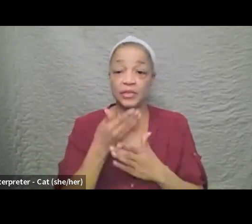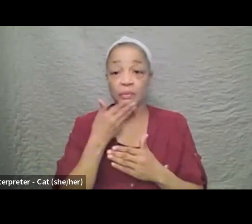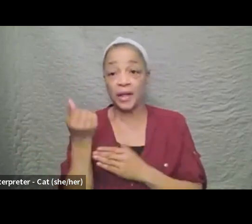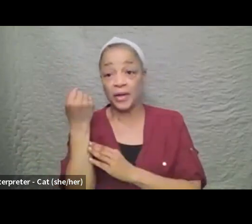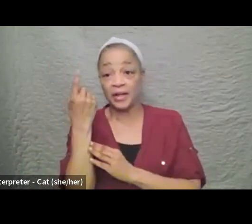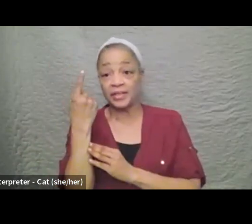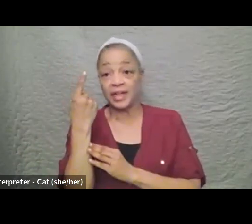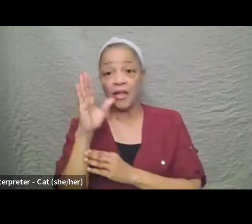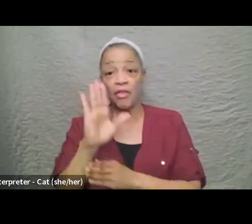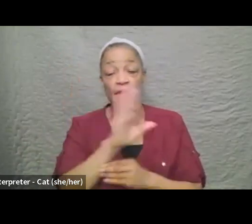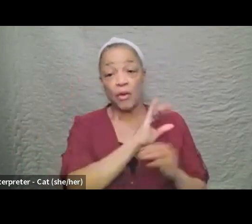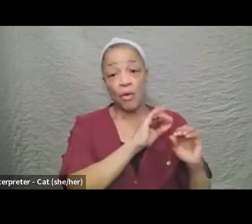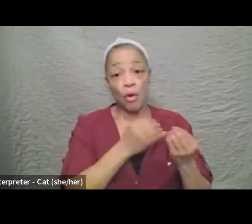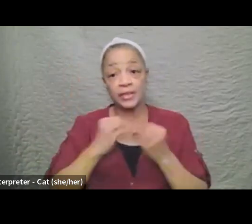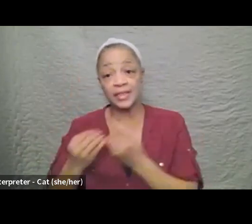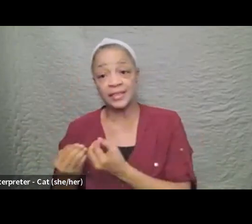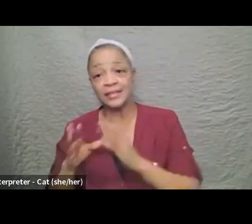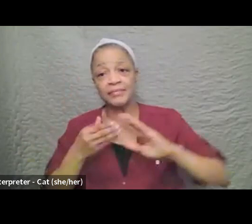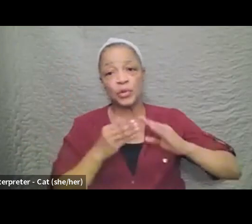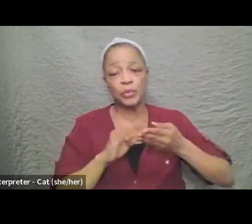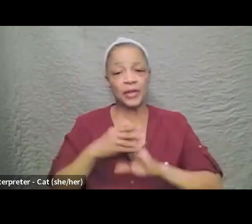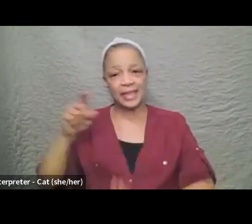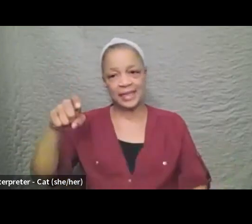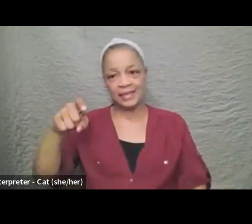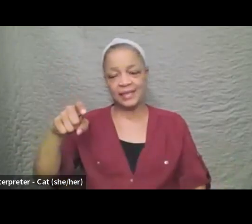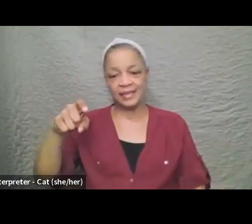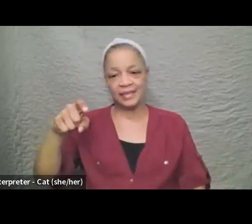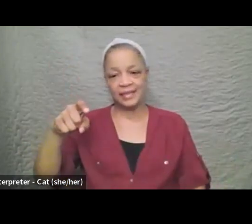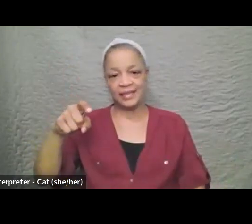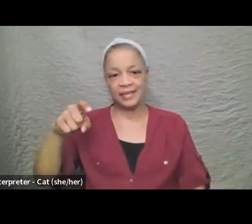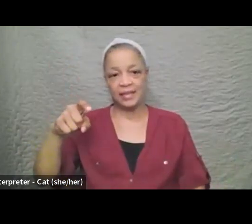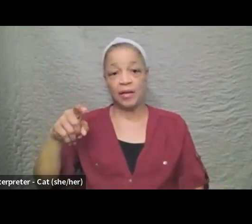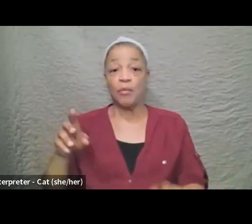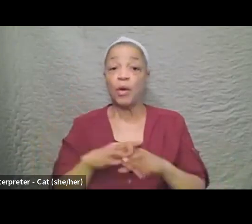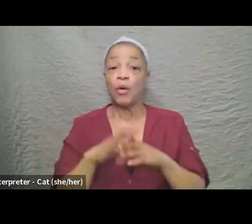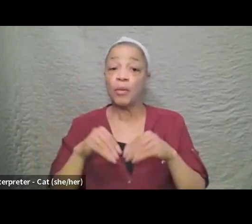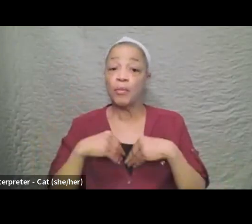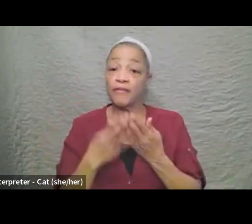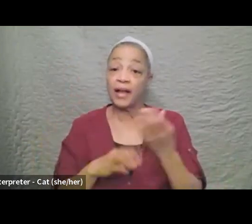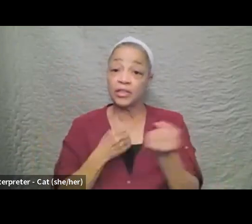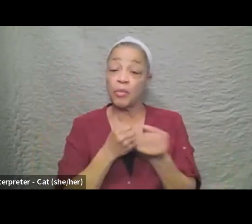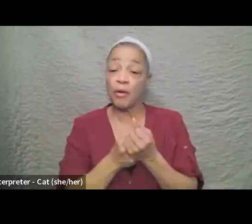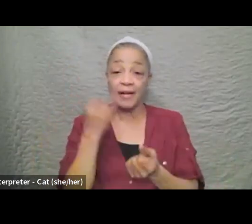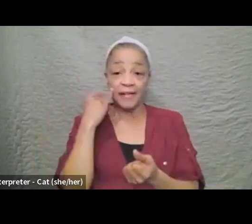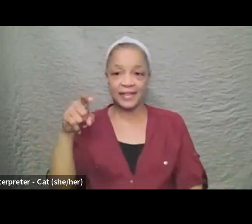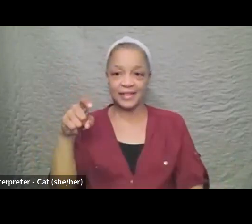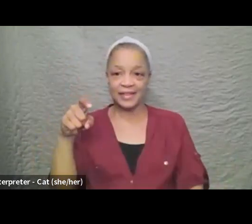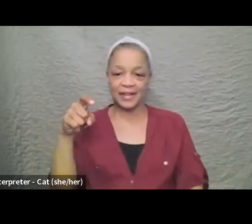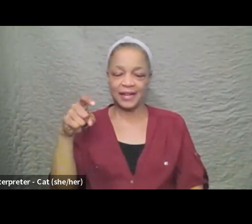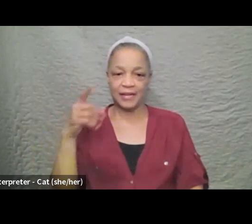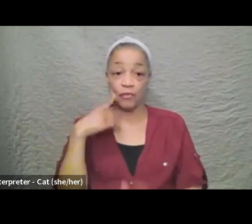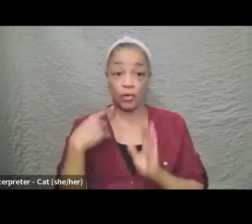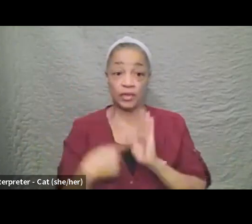their organizational and community needs, while providing the support where necessary. For